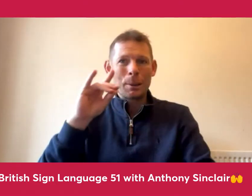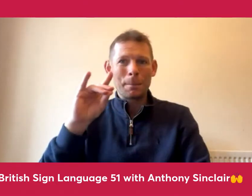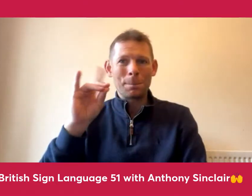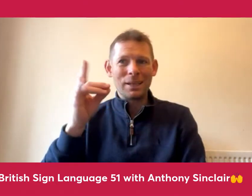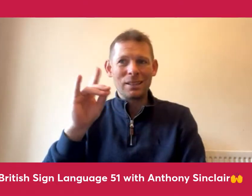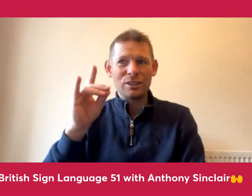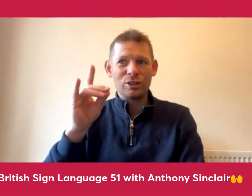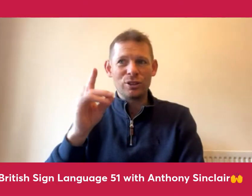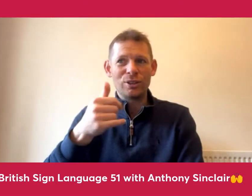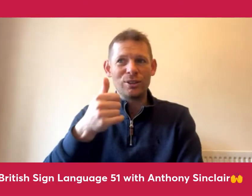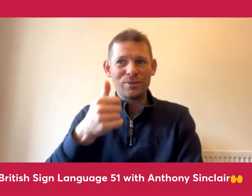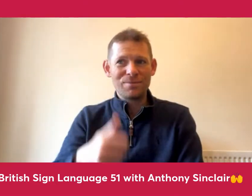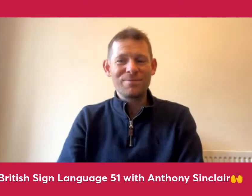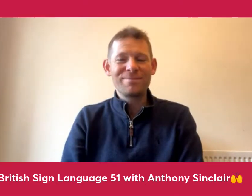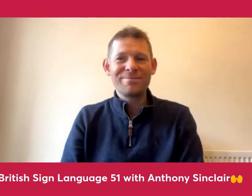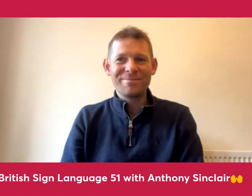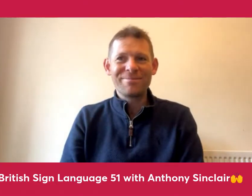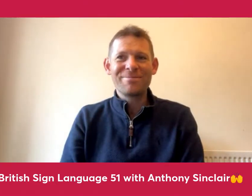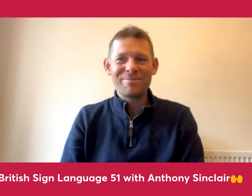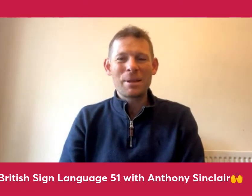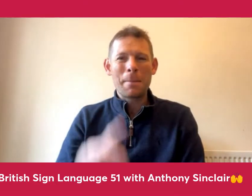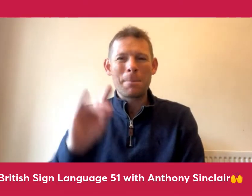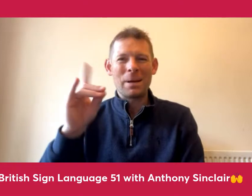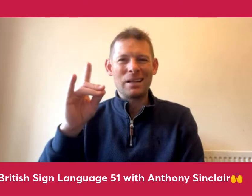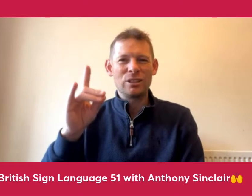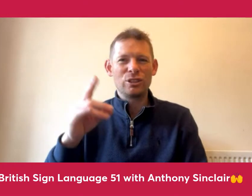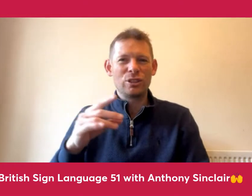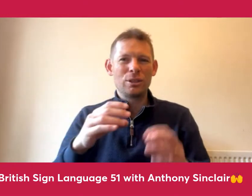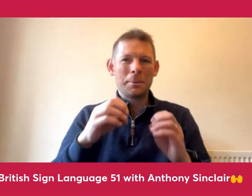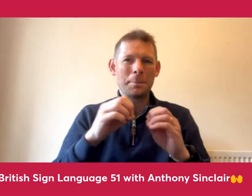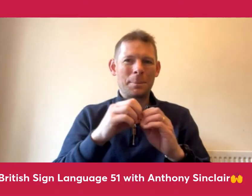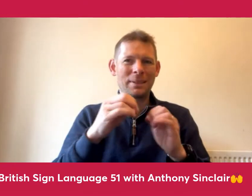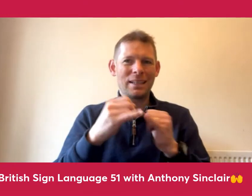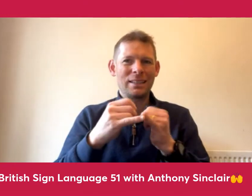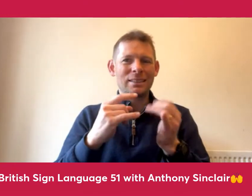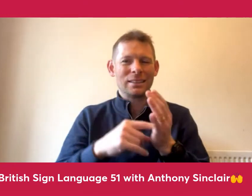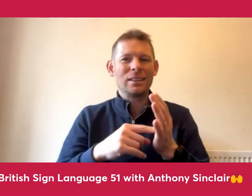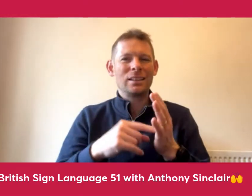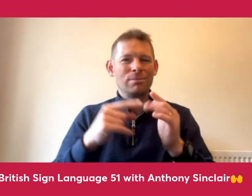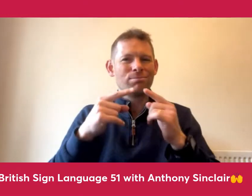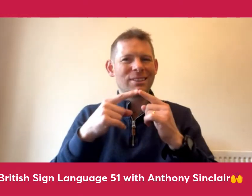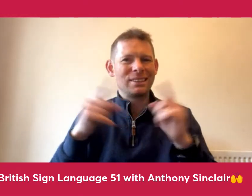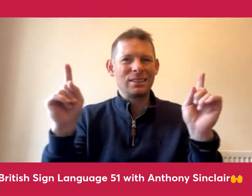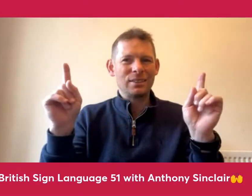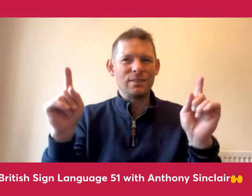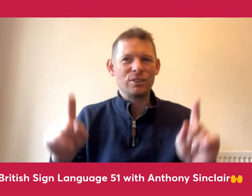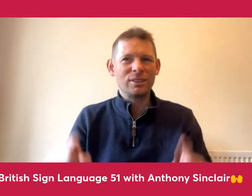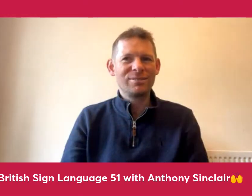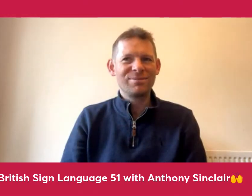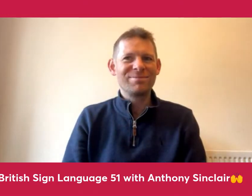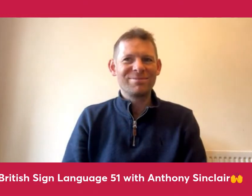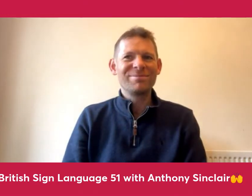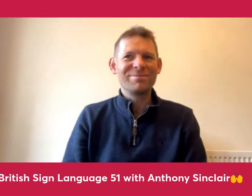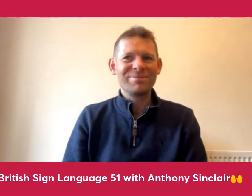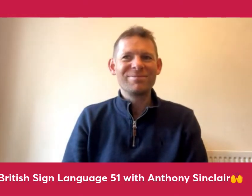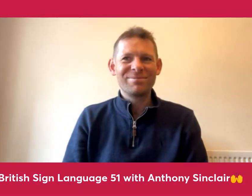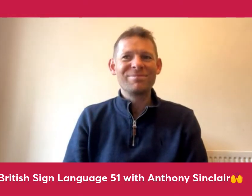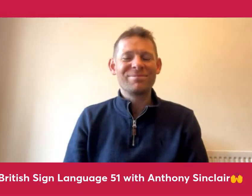So Jade has been learning some Makaton. Good for you. Uh, Makaton is different from